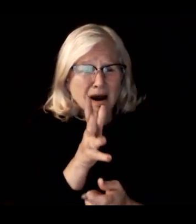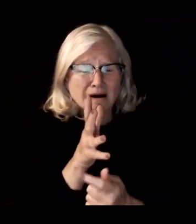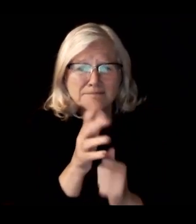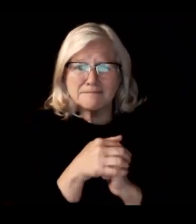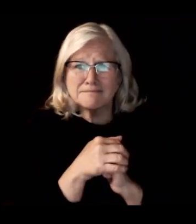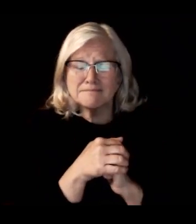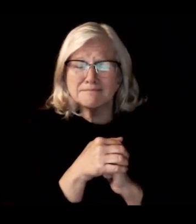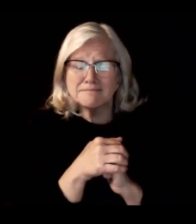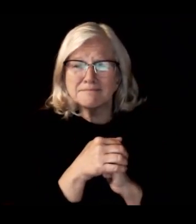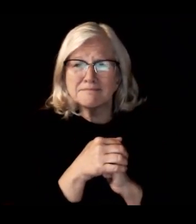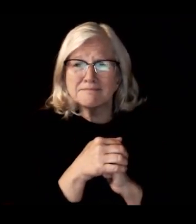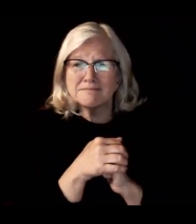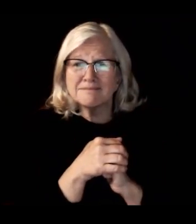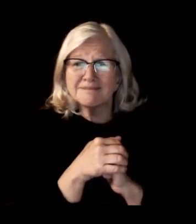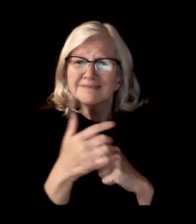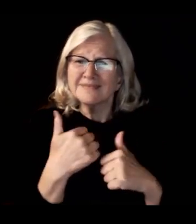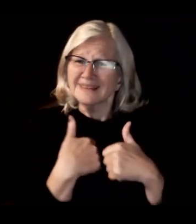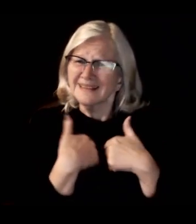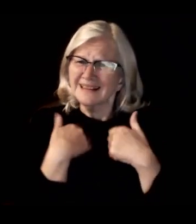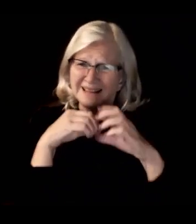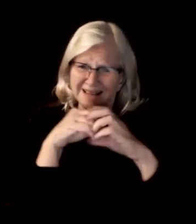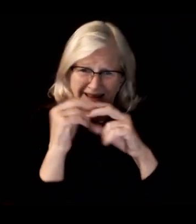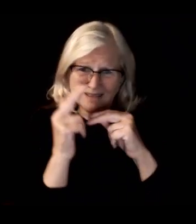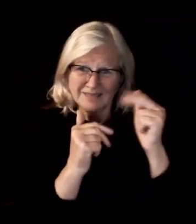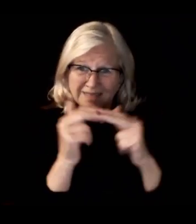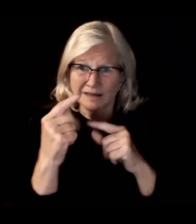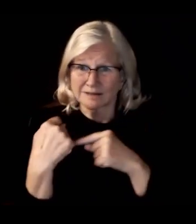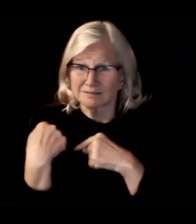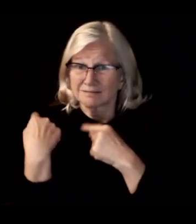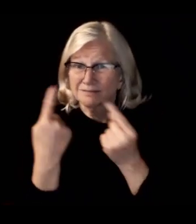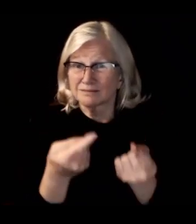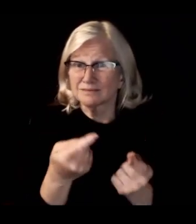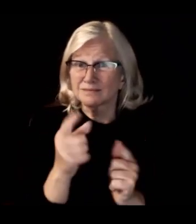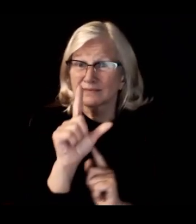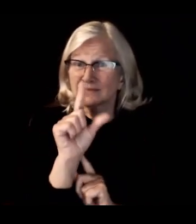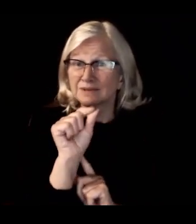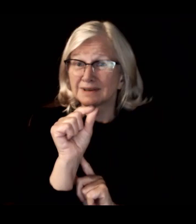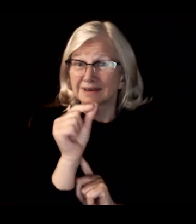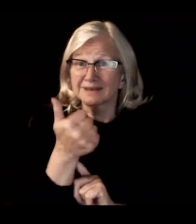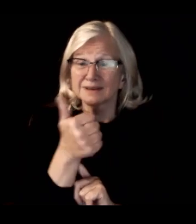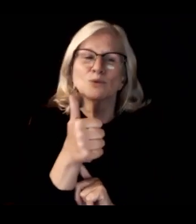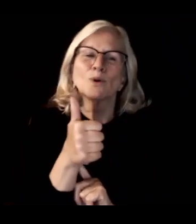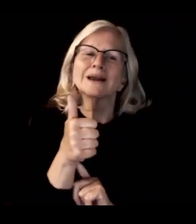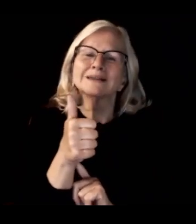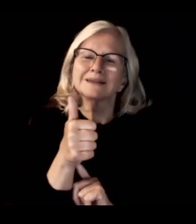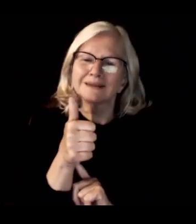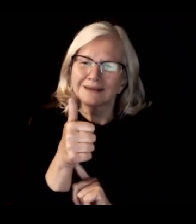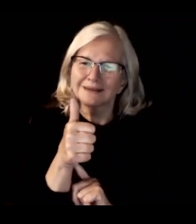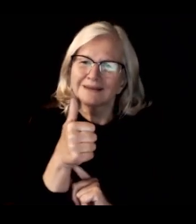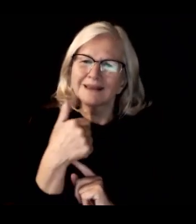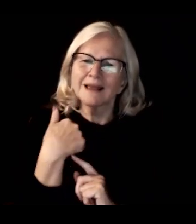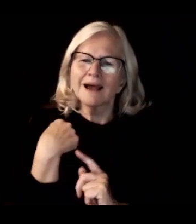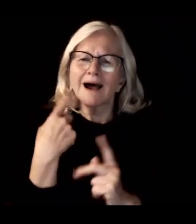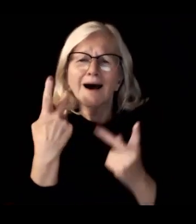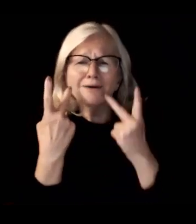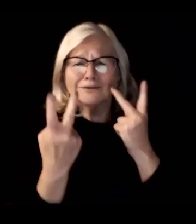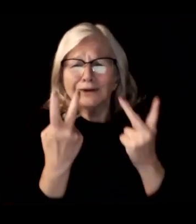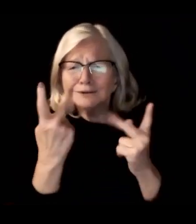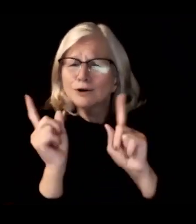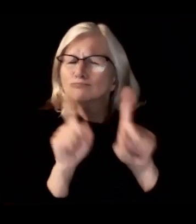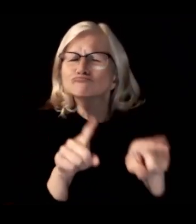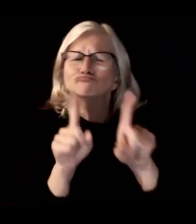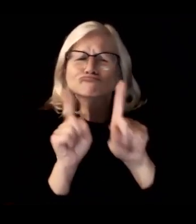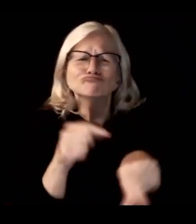Virginia, where we had visited her daily since her admission 10 years ago.